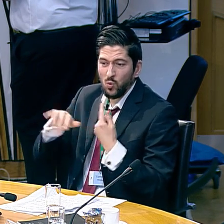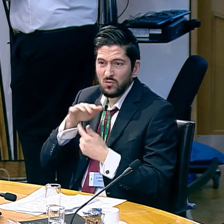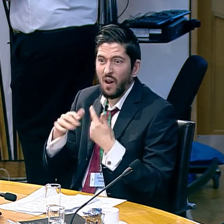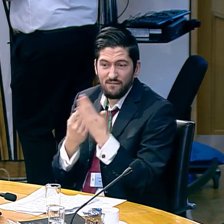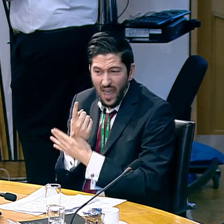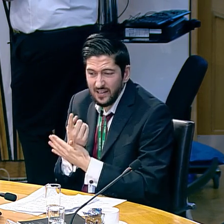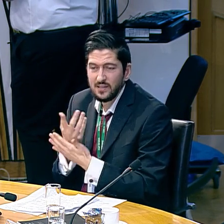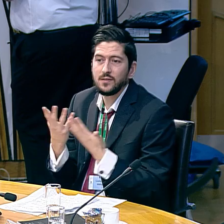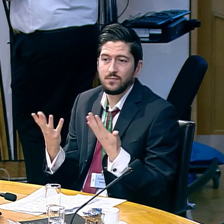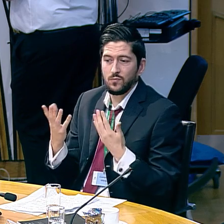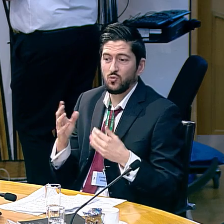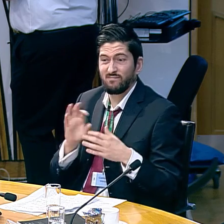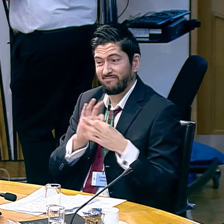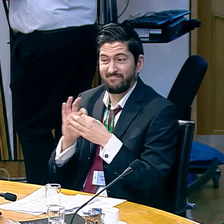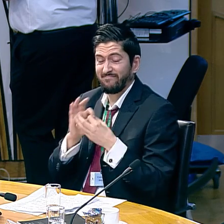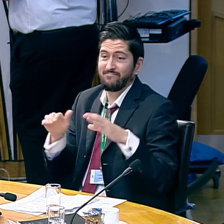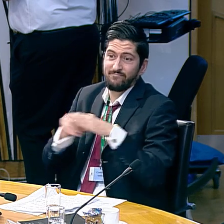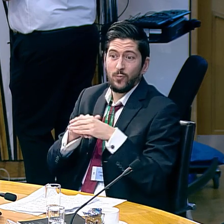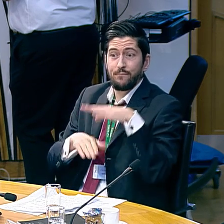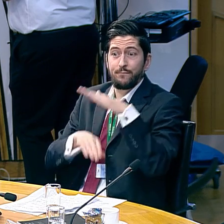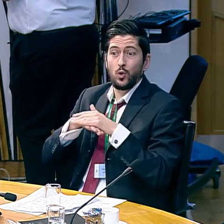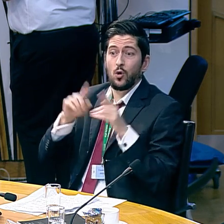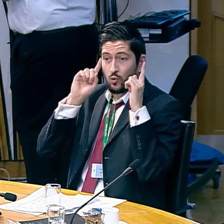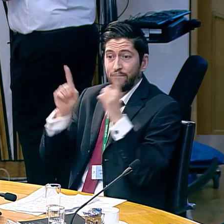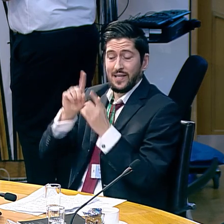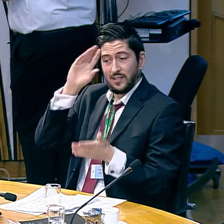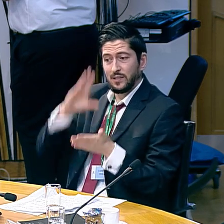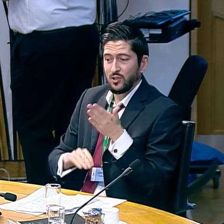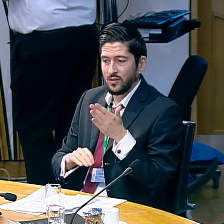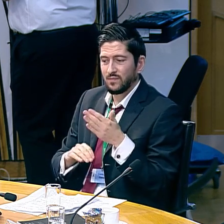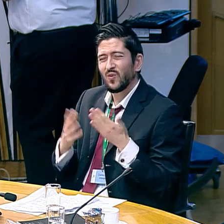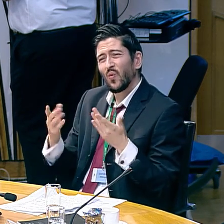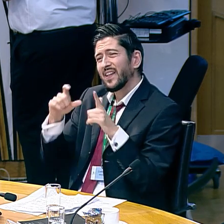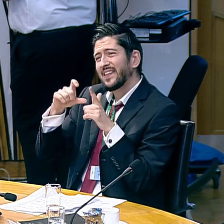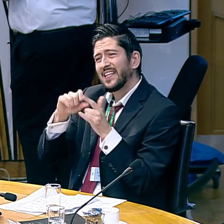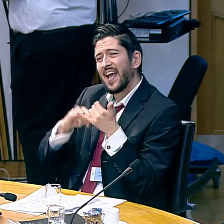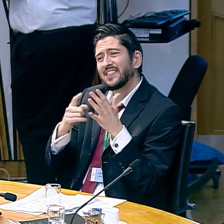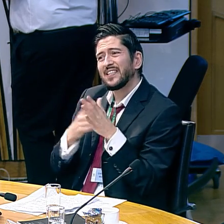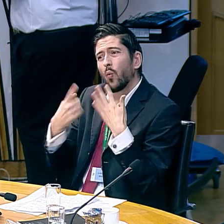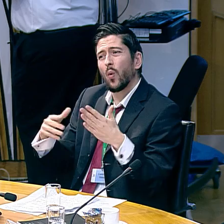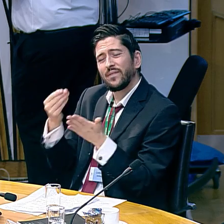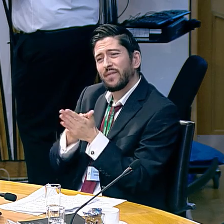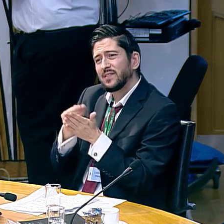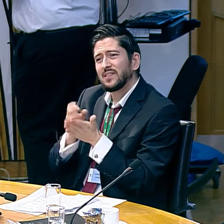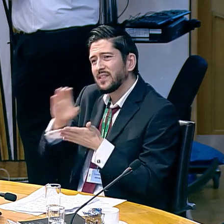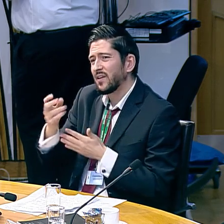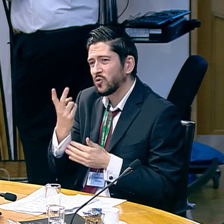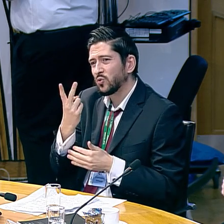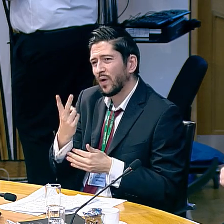interpreters for lectures, working groups, seminars, and so on. And also socially, to be able to have a full university experience.